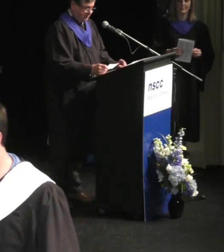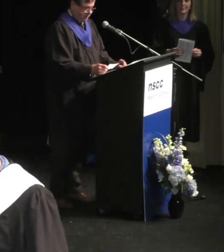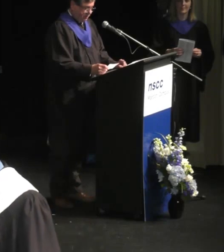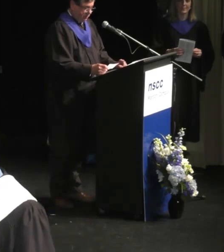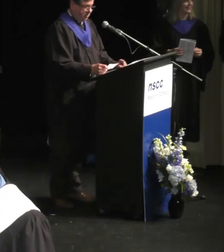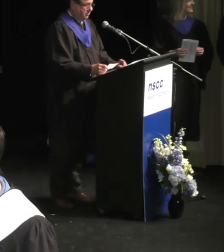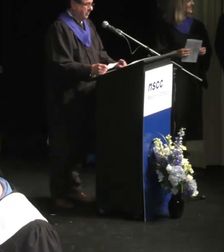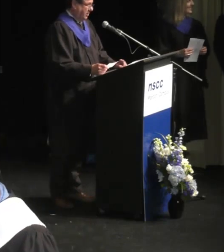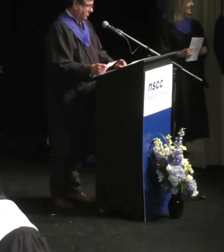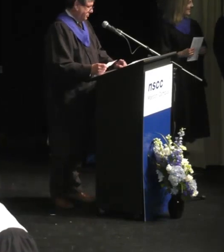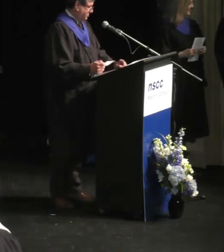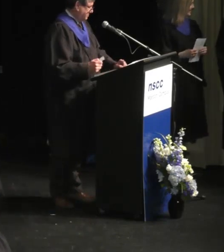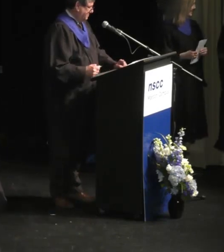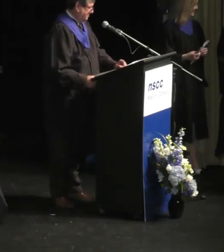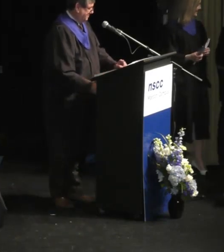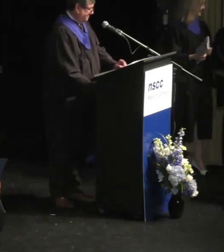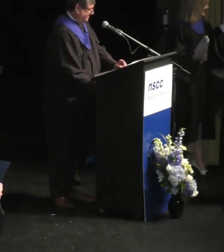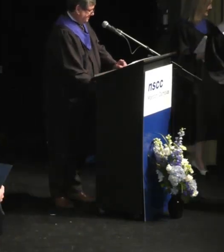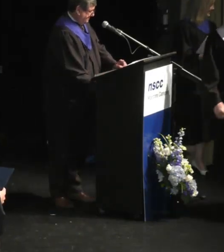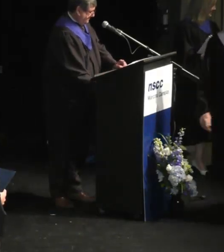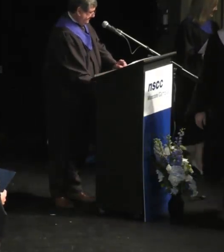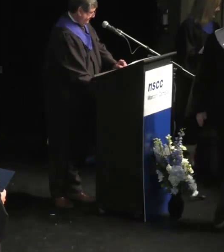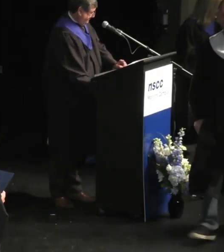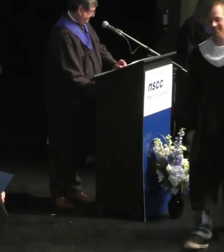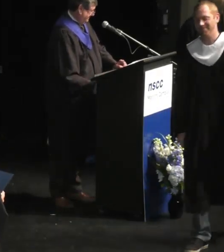Ricky Babineau with honors.